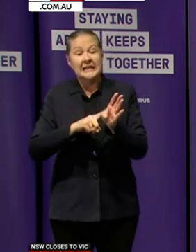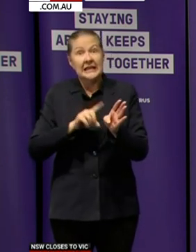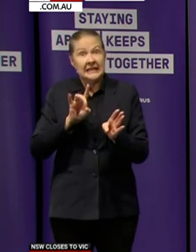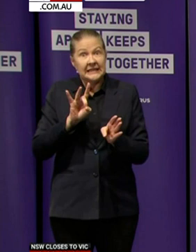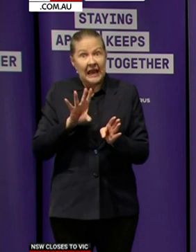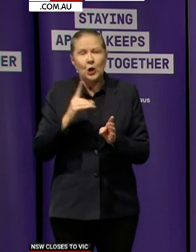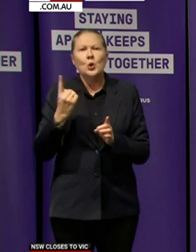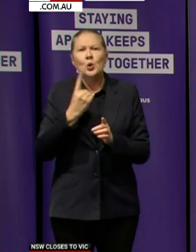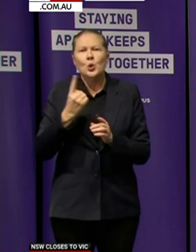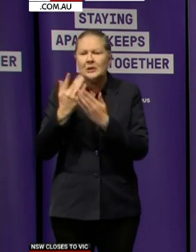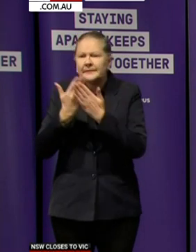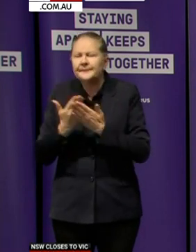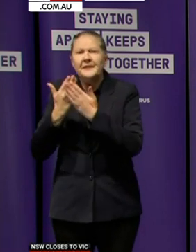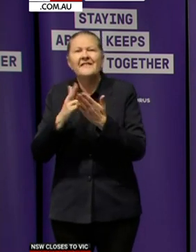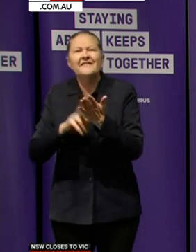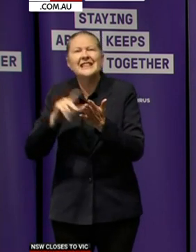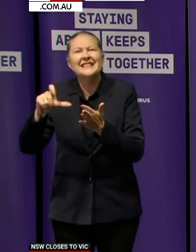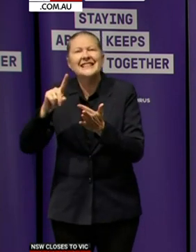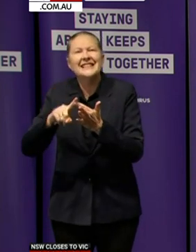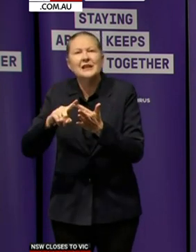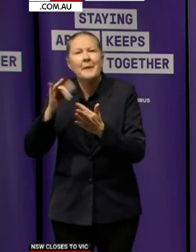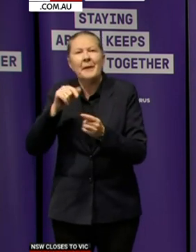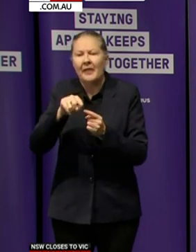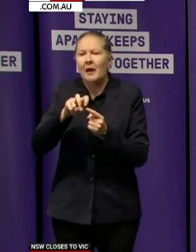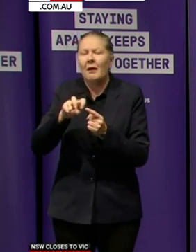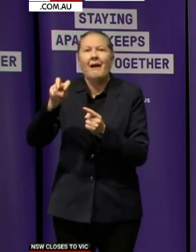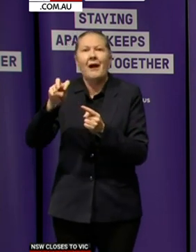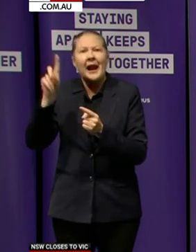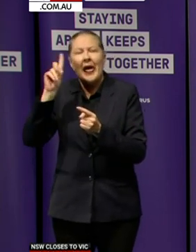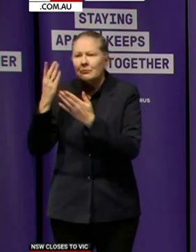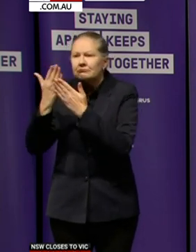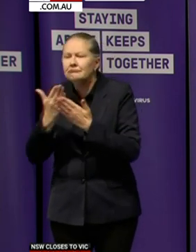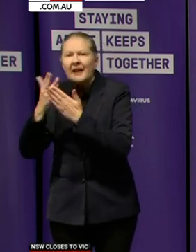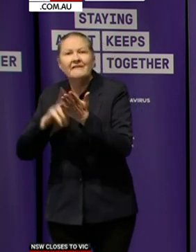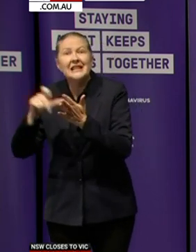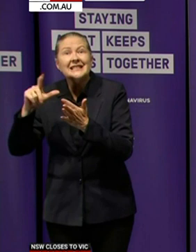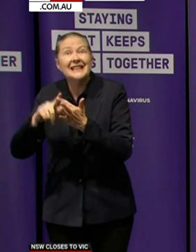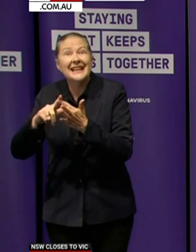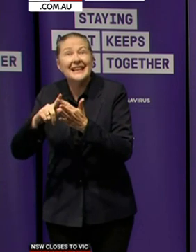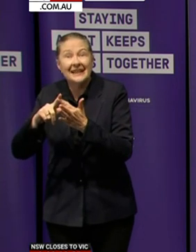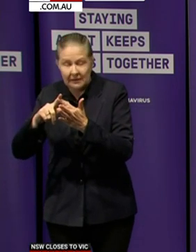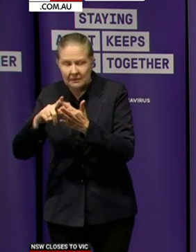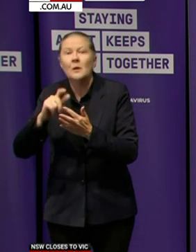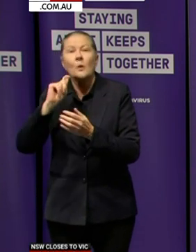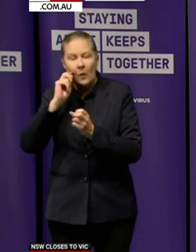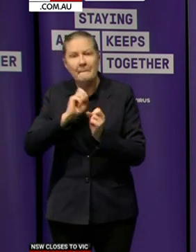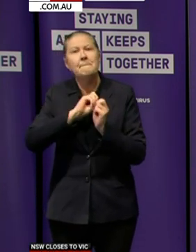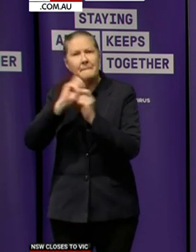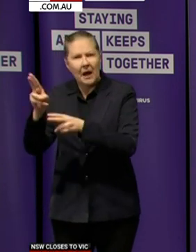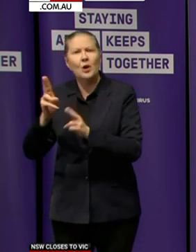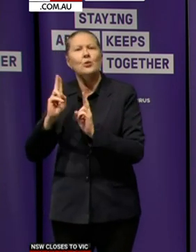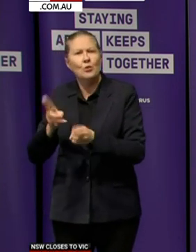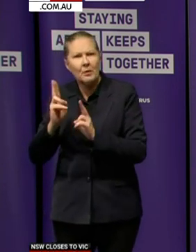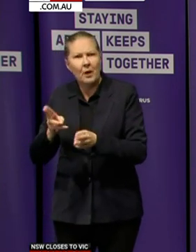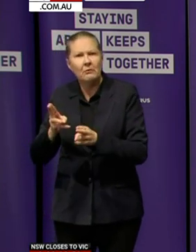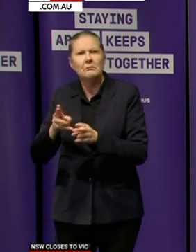the VCE component of their learning, if they are doing VCE subjects, will return to as normal